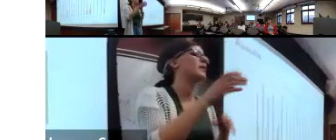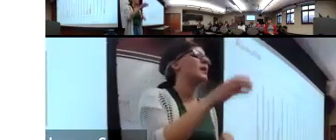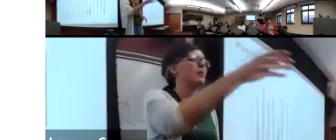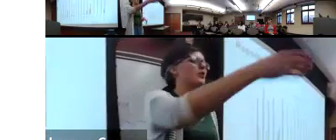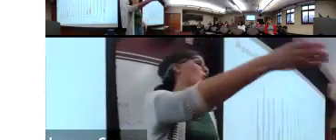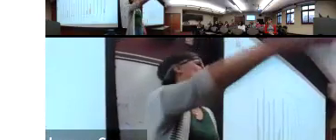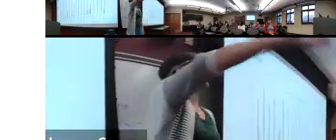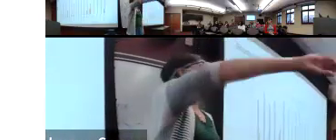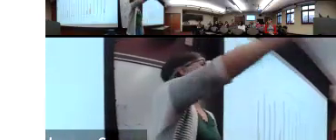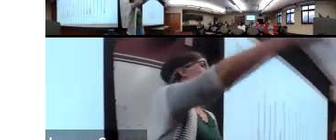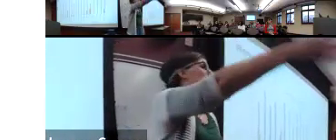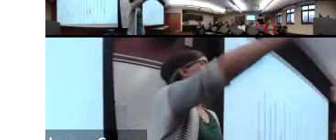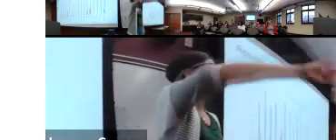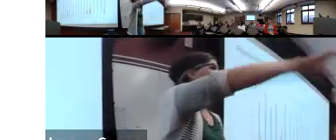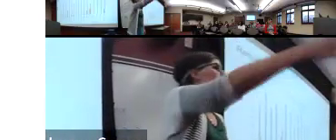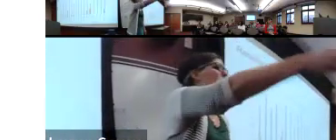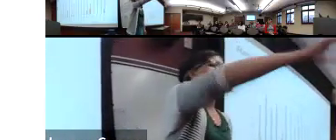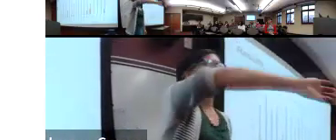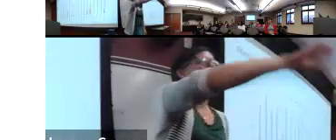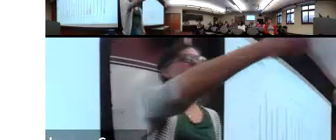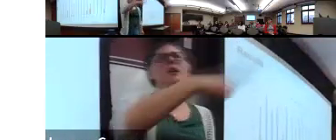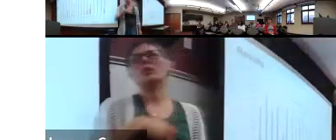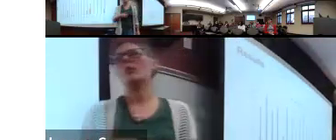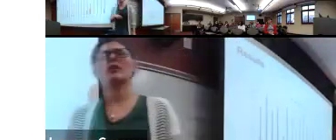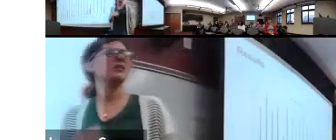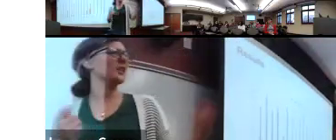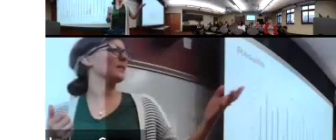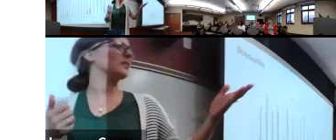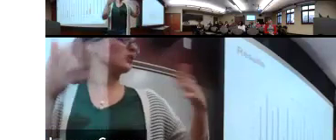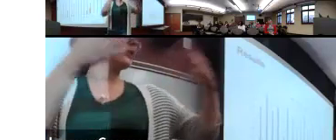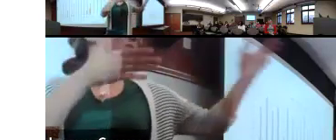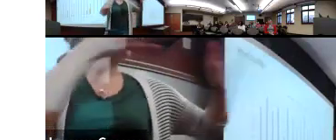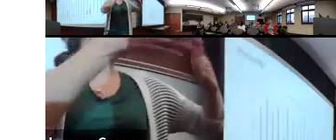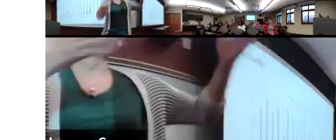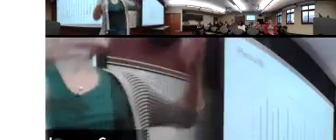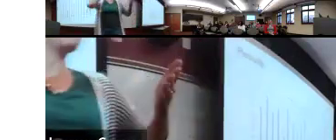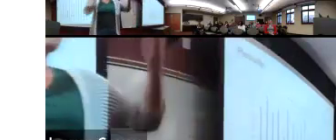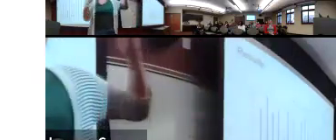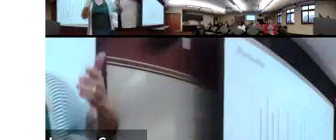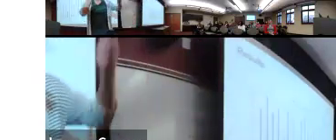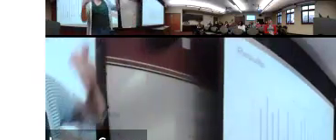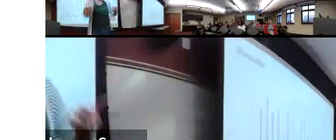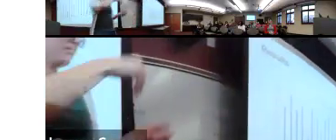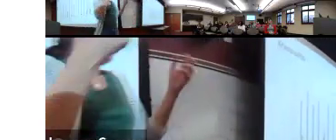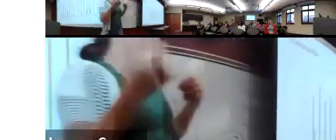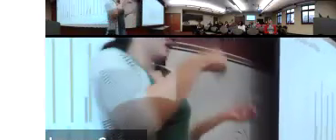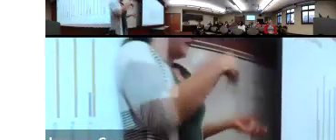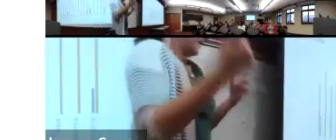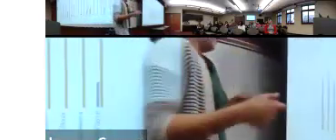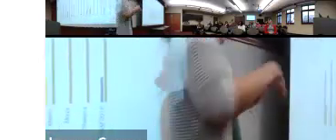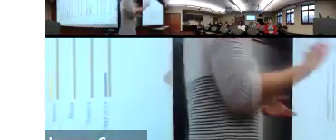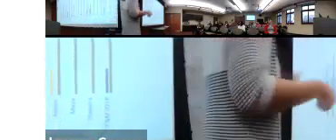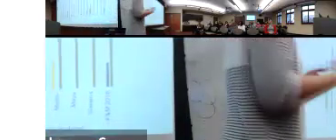their development, but it's also the way you would show it with pantomime, right? So it does seem that there's some kind of